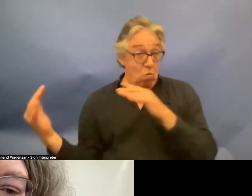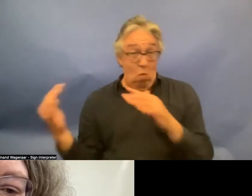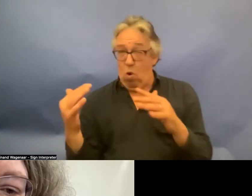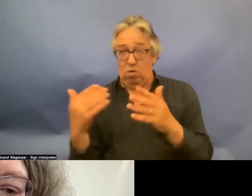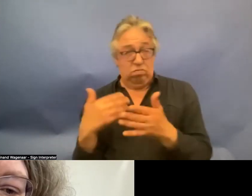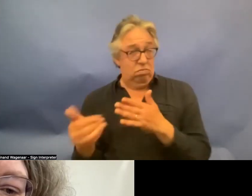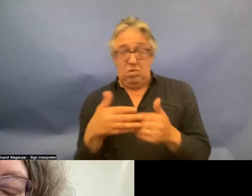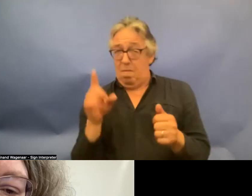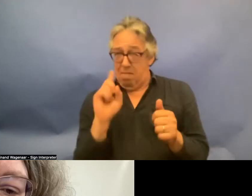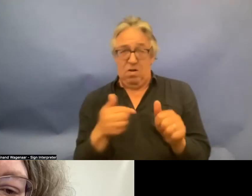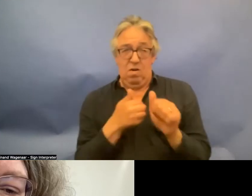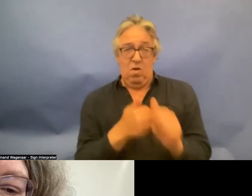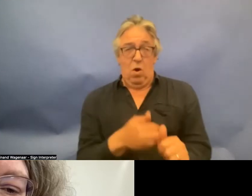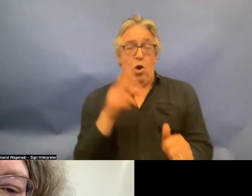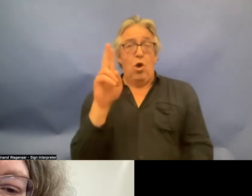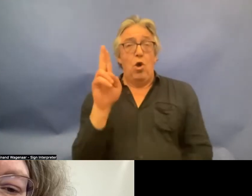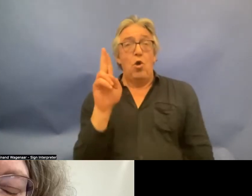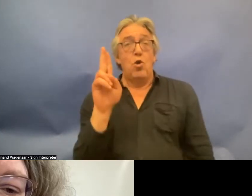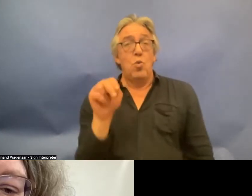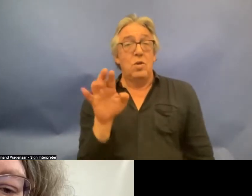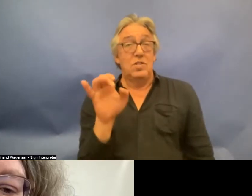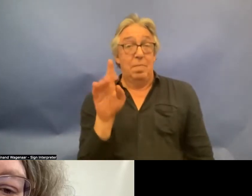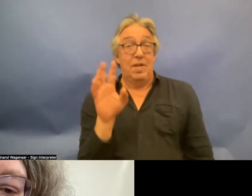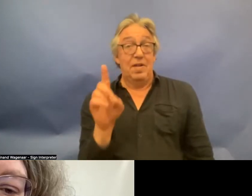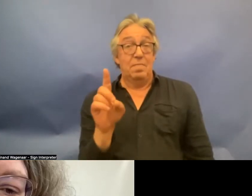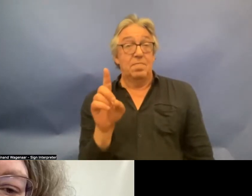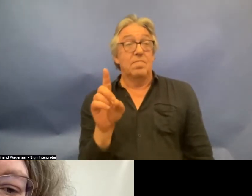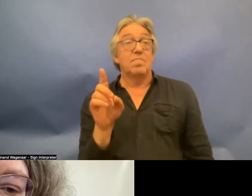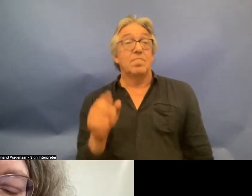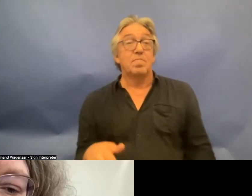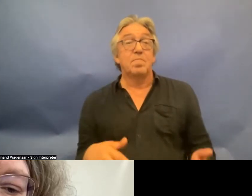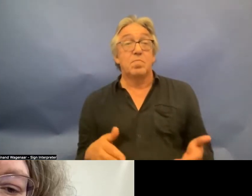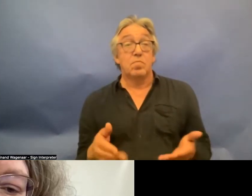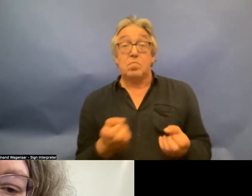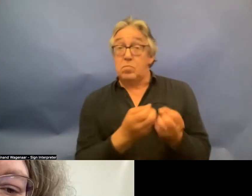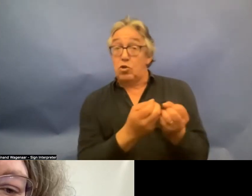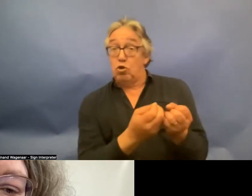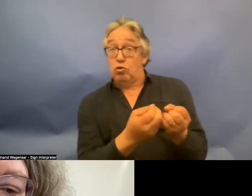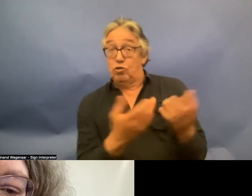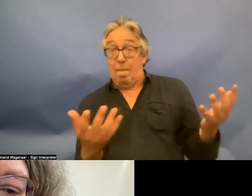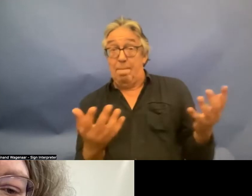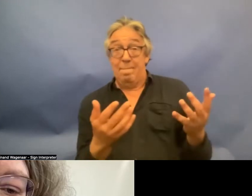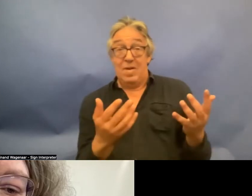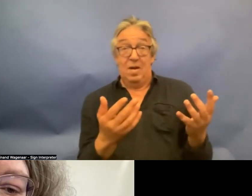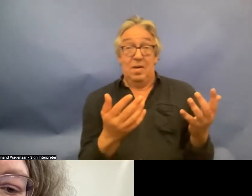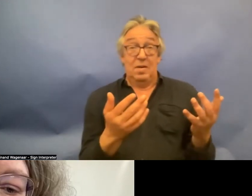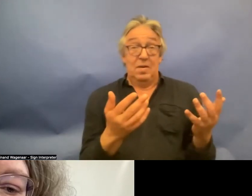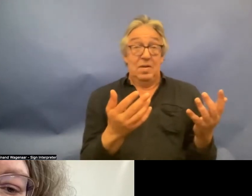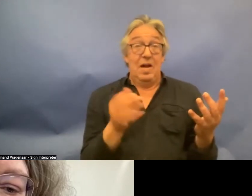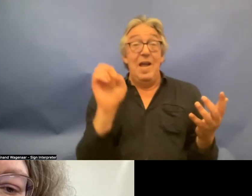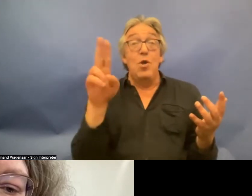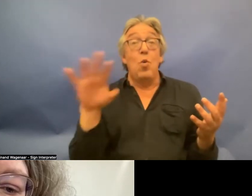high rates of institutionalization of disabled people and other human rights abuses, what is the parliament doing to prevent